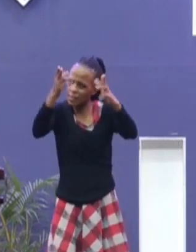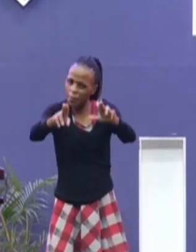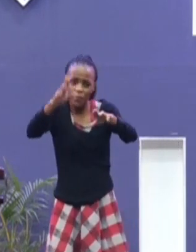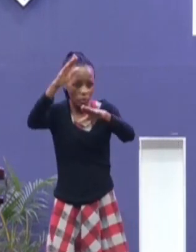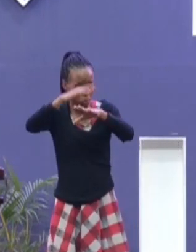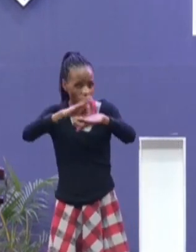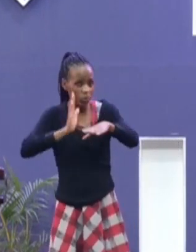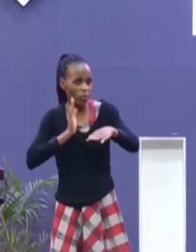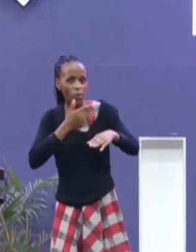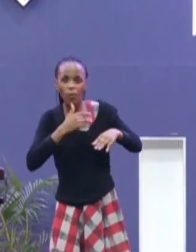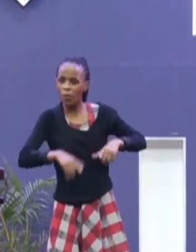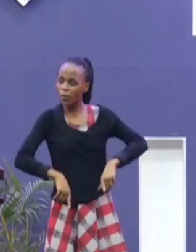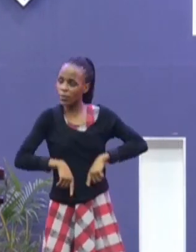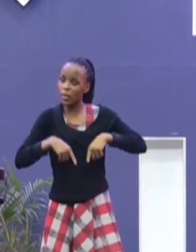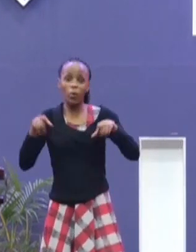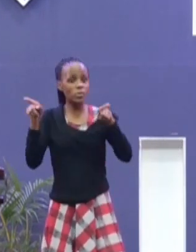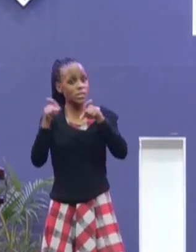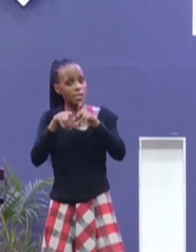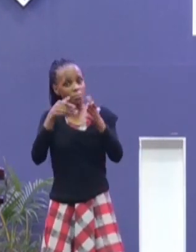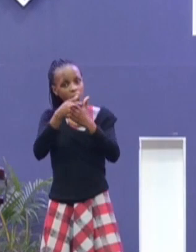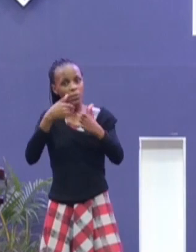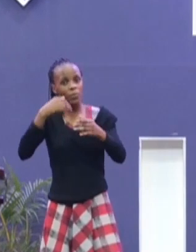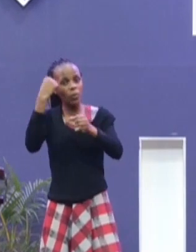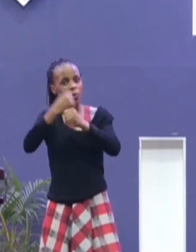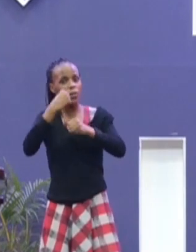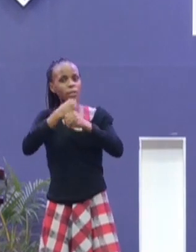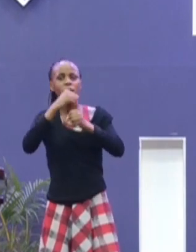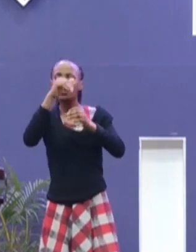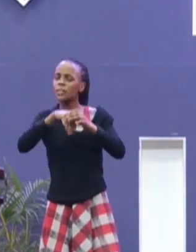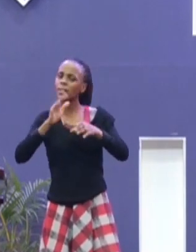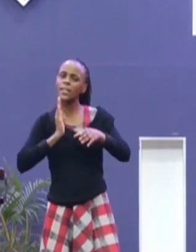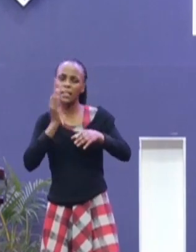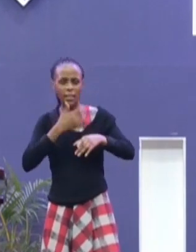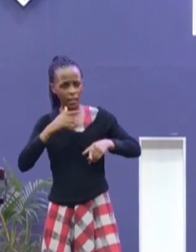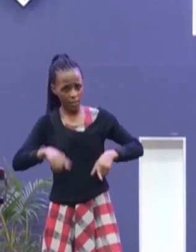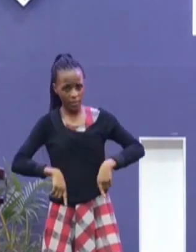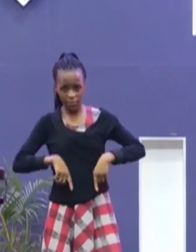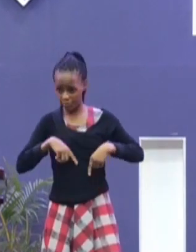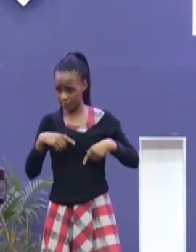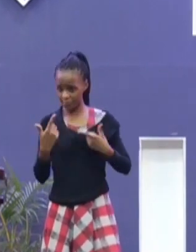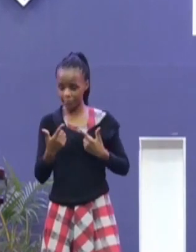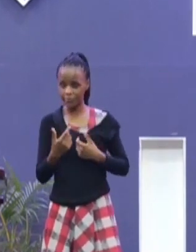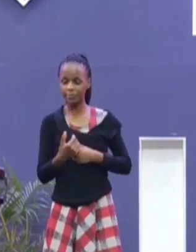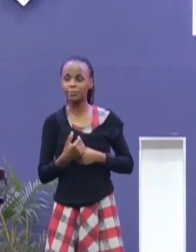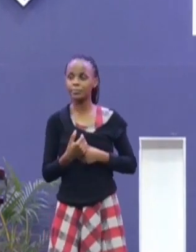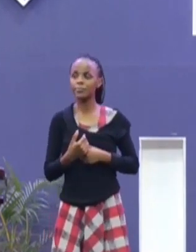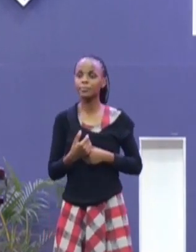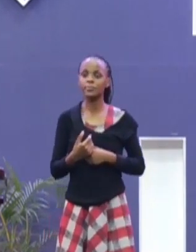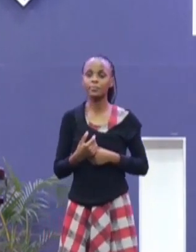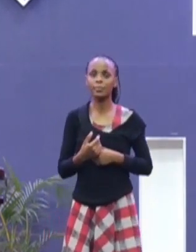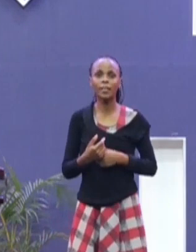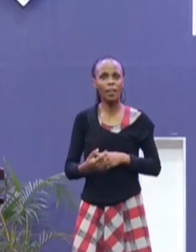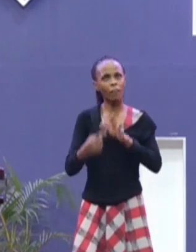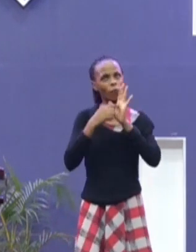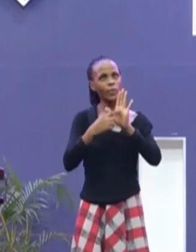onto our lives, or there are things that were done mubulamu wafe. Waliye bintu byakolebwa mubulamu wafe. Let's say, let me